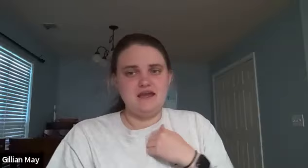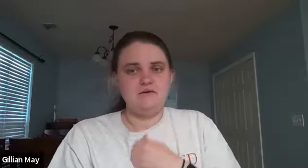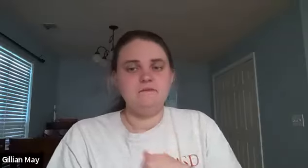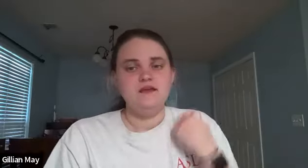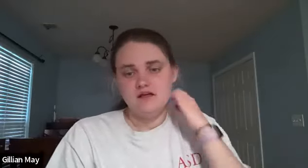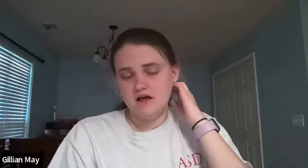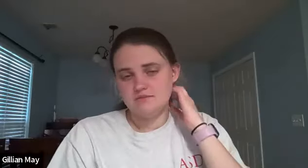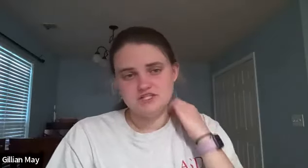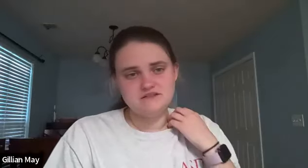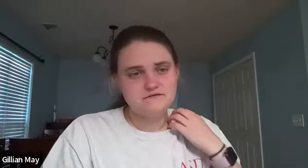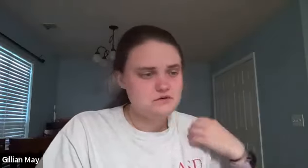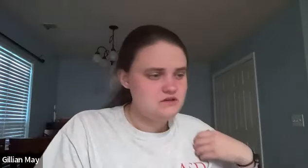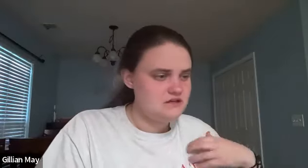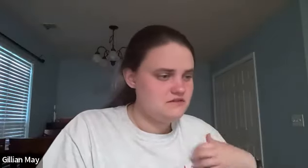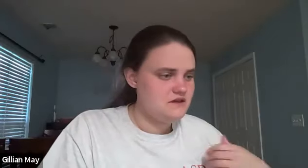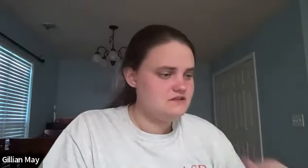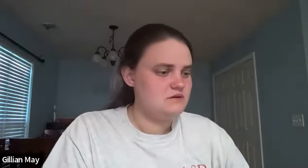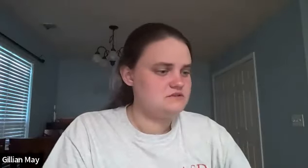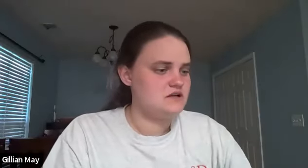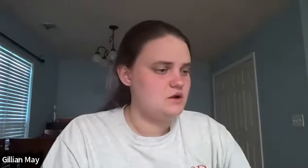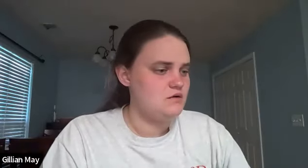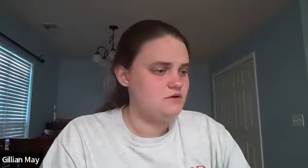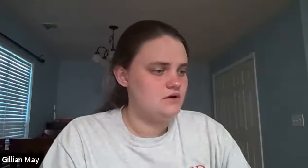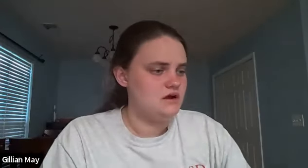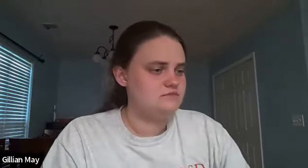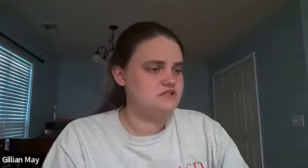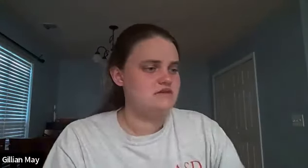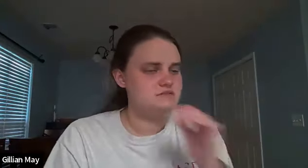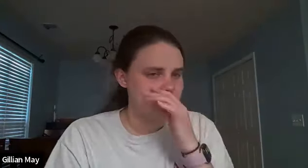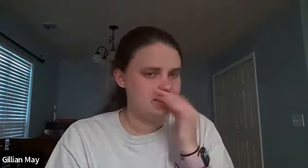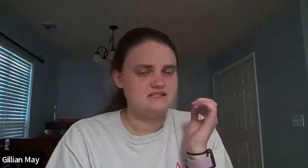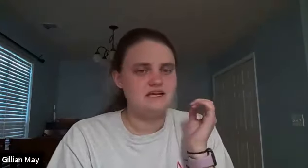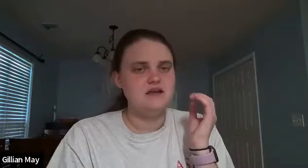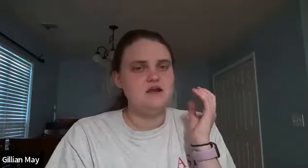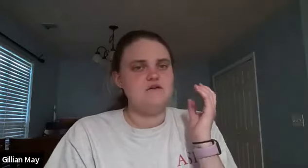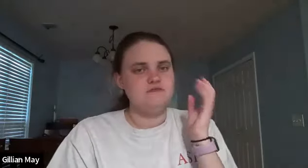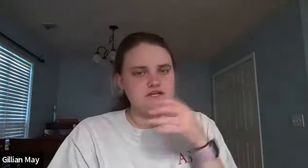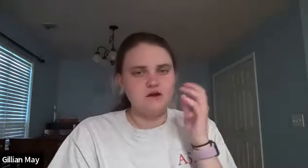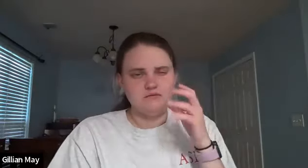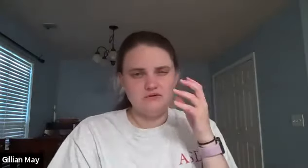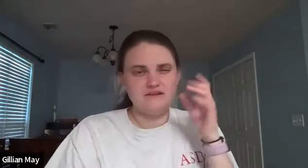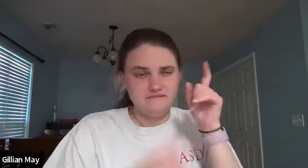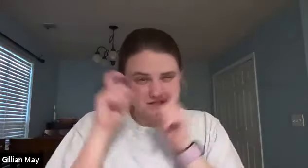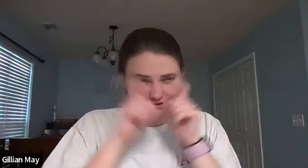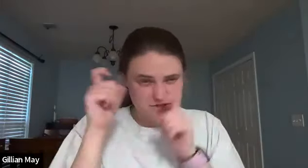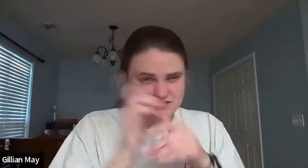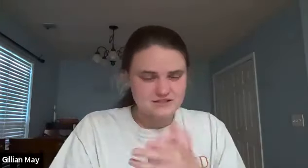Now, just a few key things that I was going to go over, just kind of explaining again is like how important like facial expressions